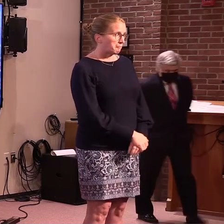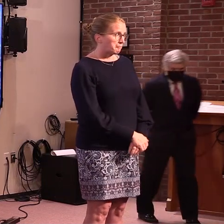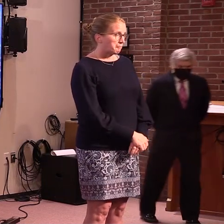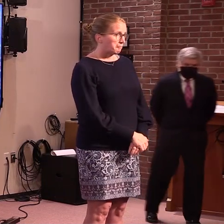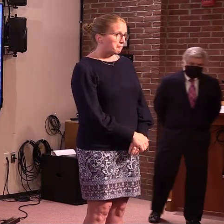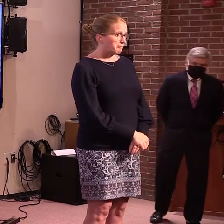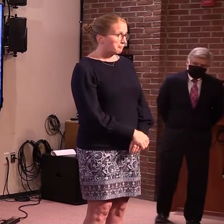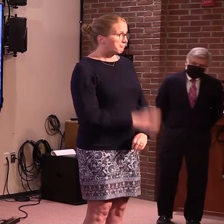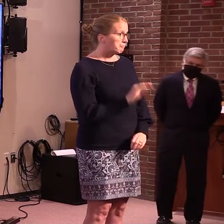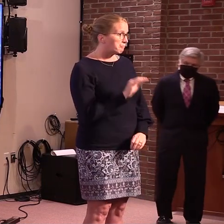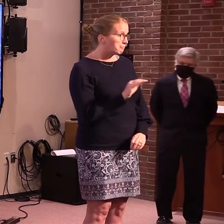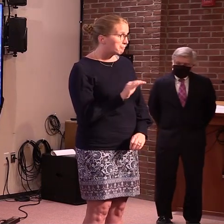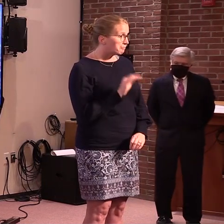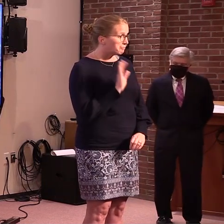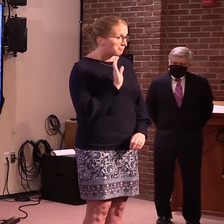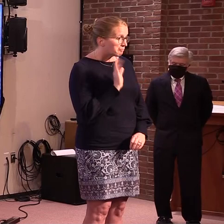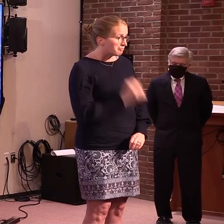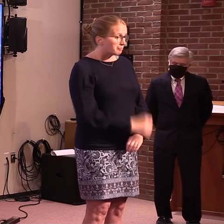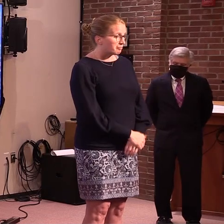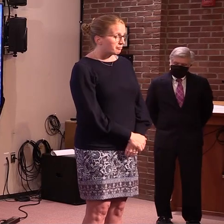Pete Hirschfeld, BPR.